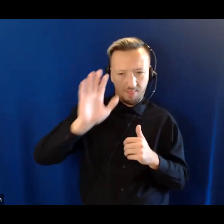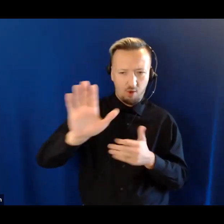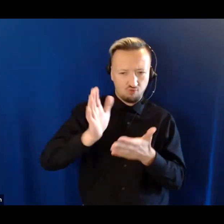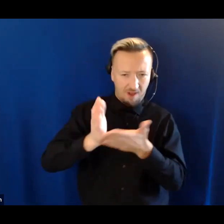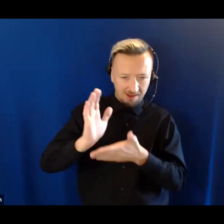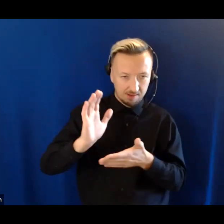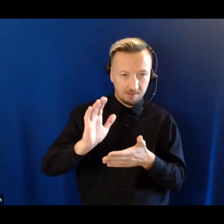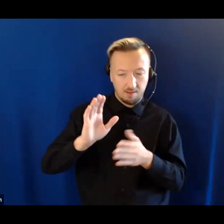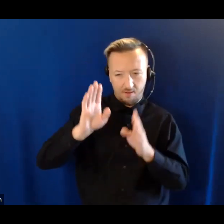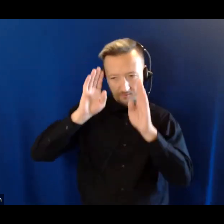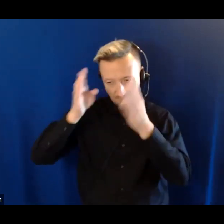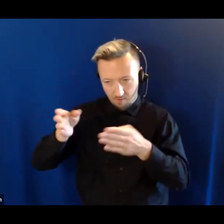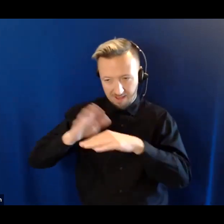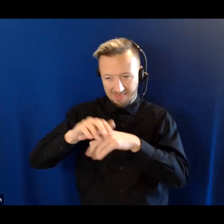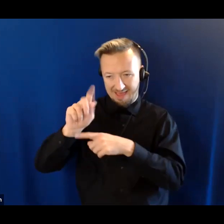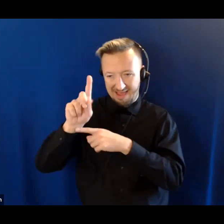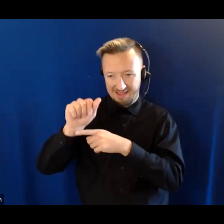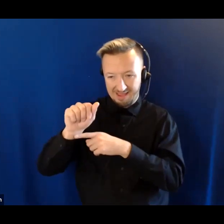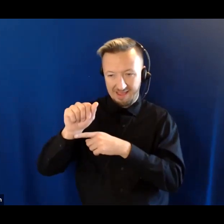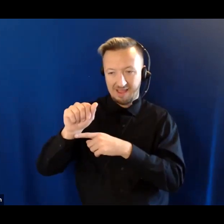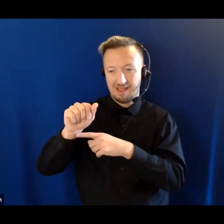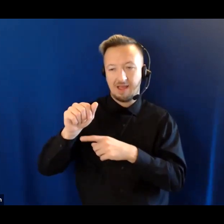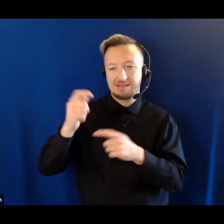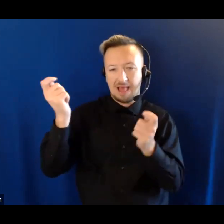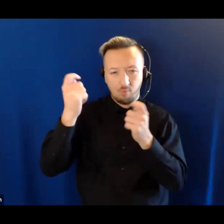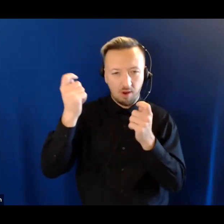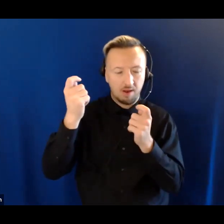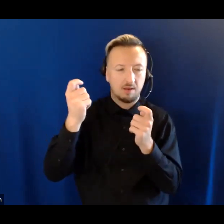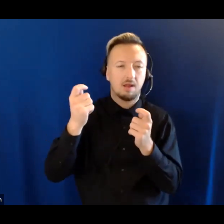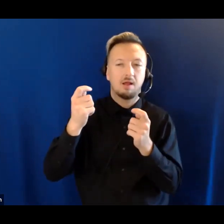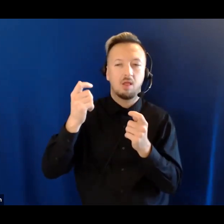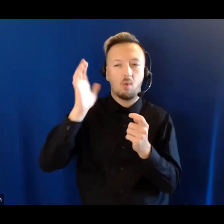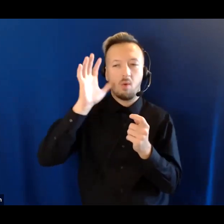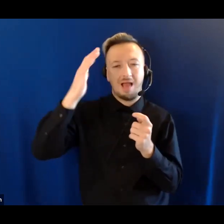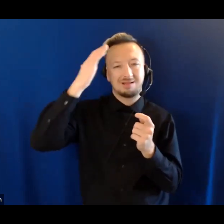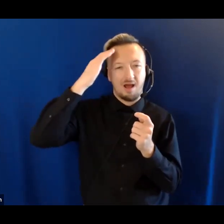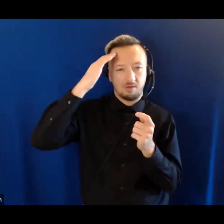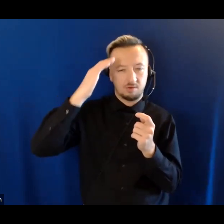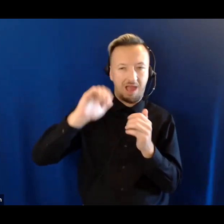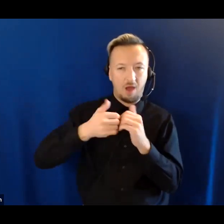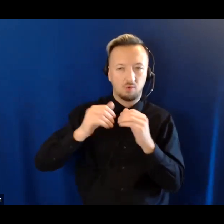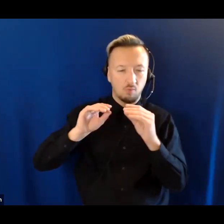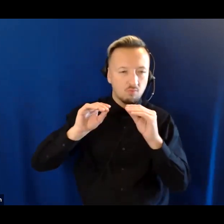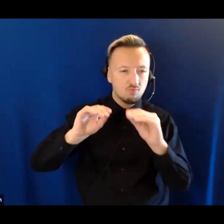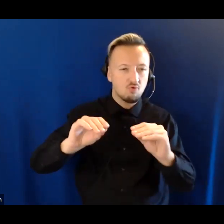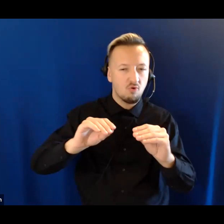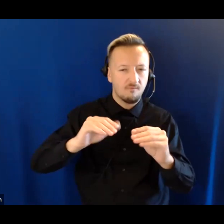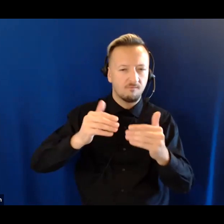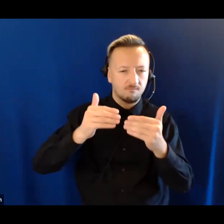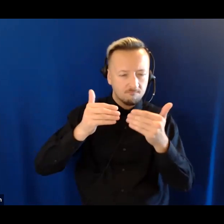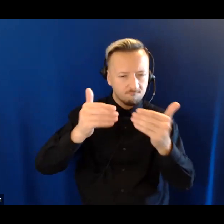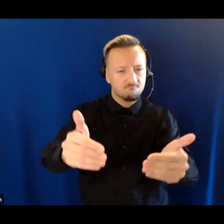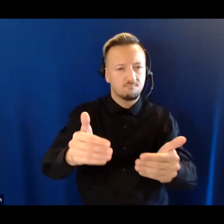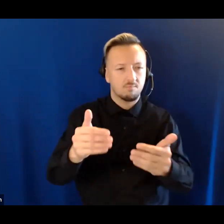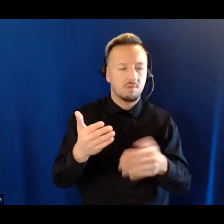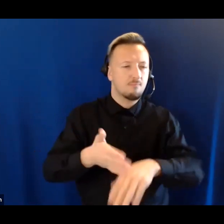the ADA and celebrate it, the more we can acknowledge how to move forward and how to incorporate people of different identities. So not only